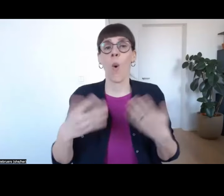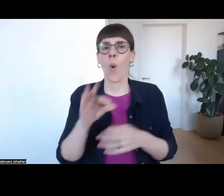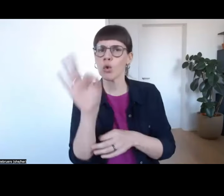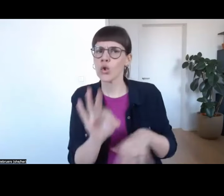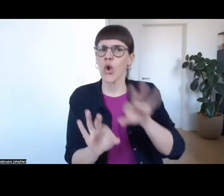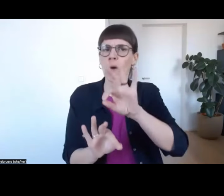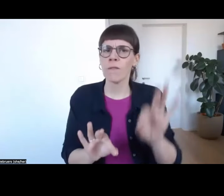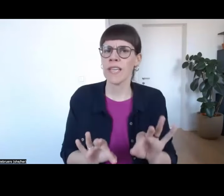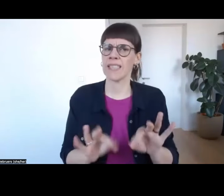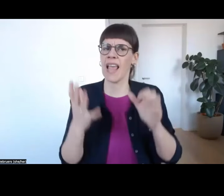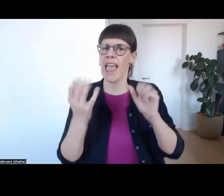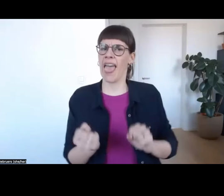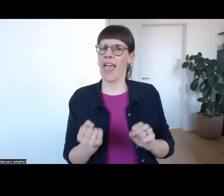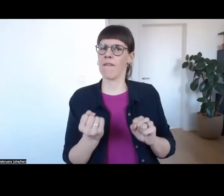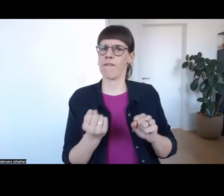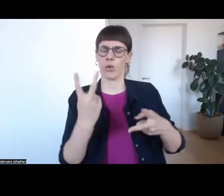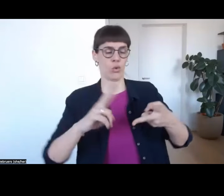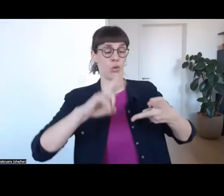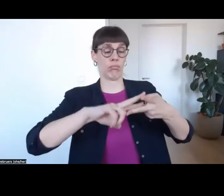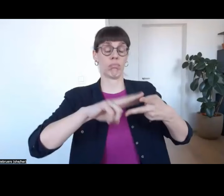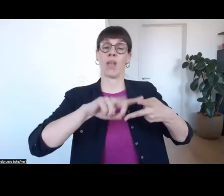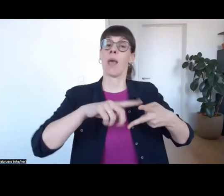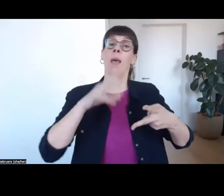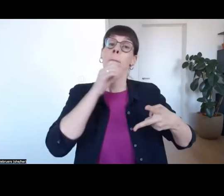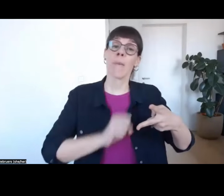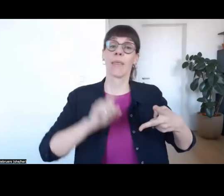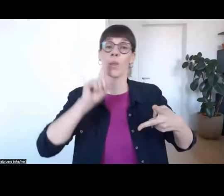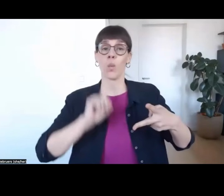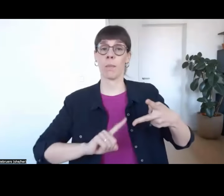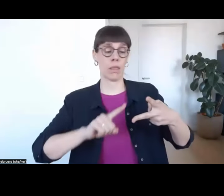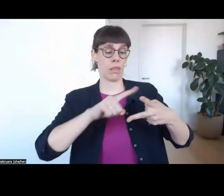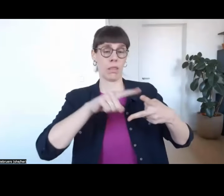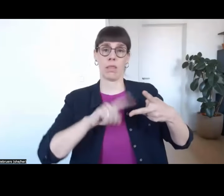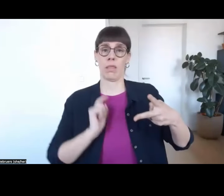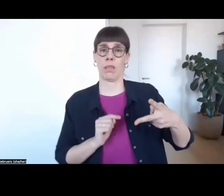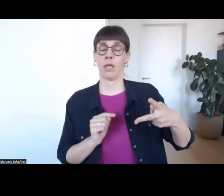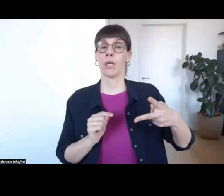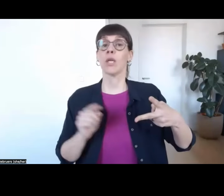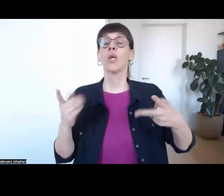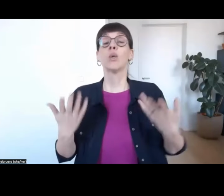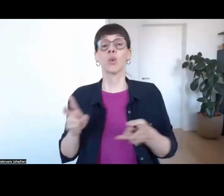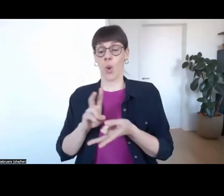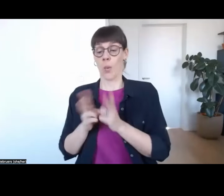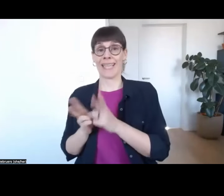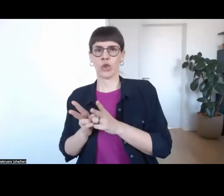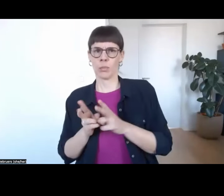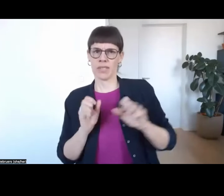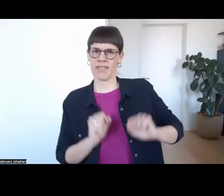But much of the research and the findings and the questions really have looked at men and